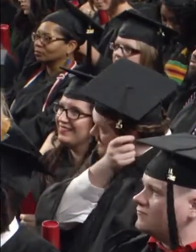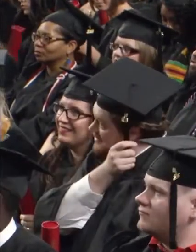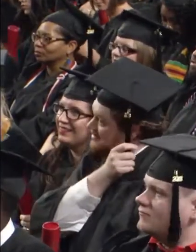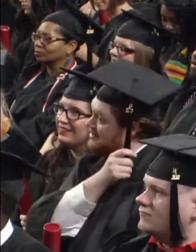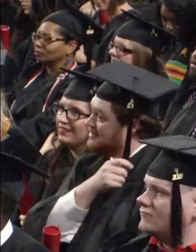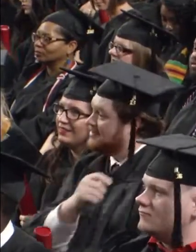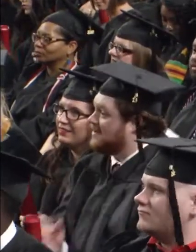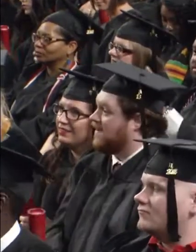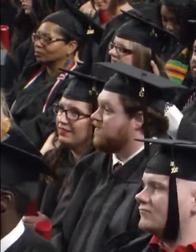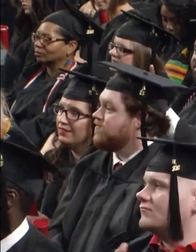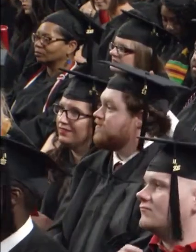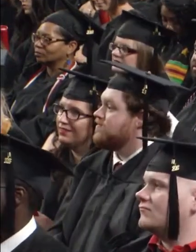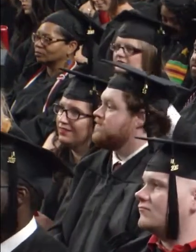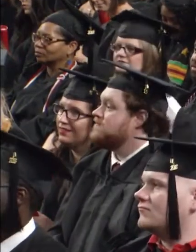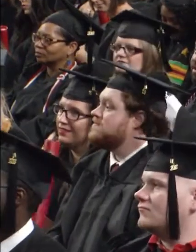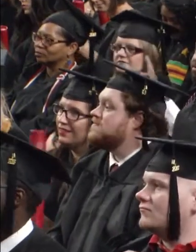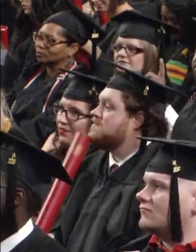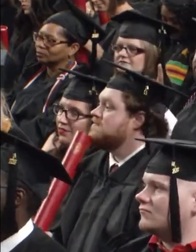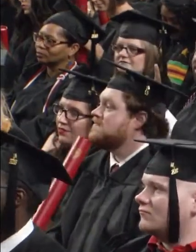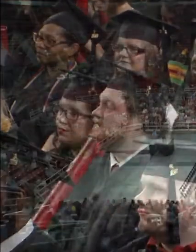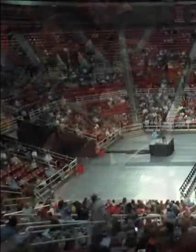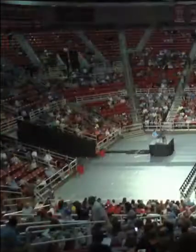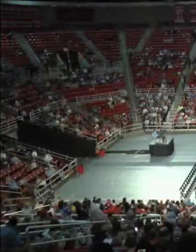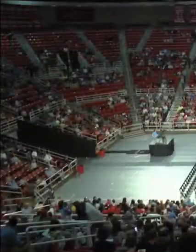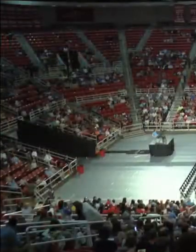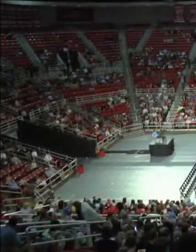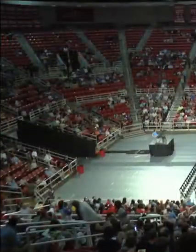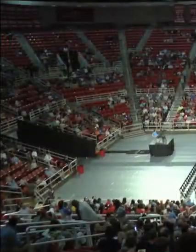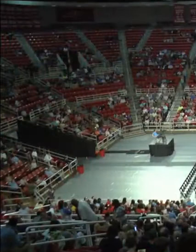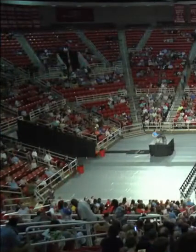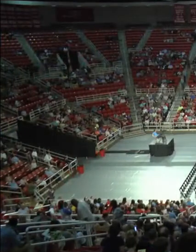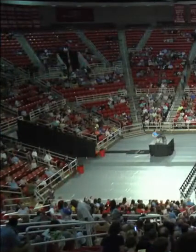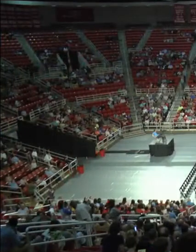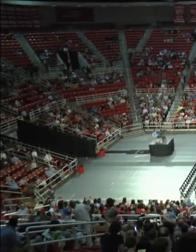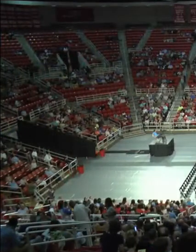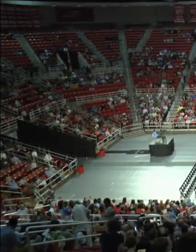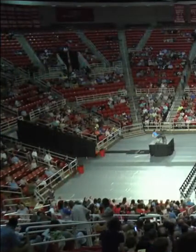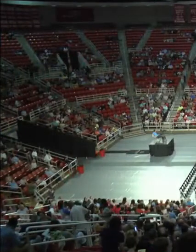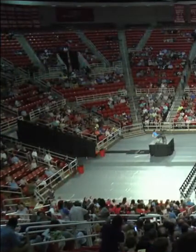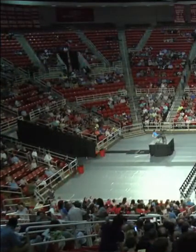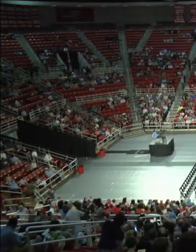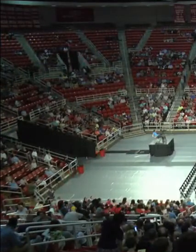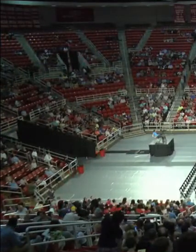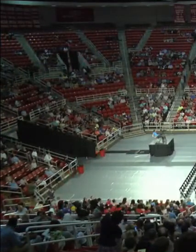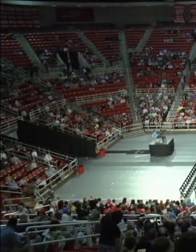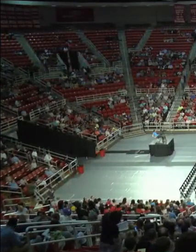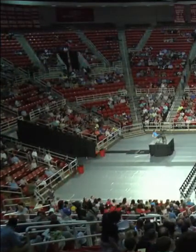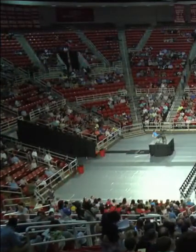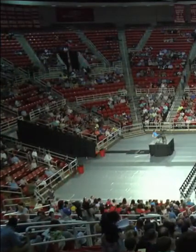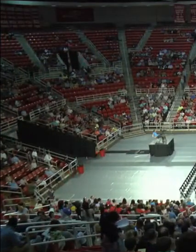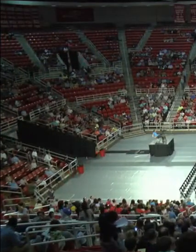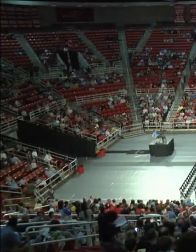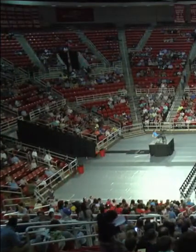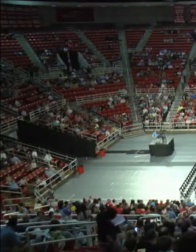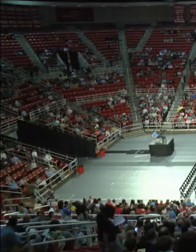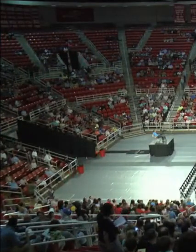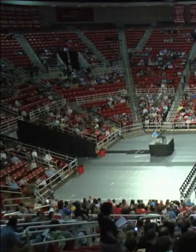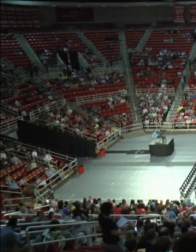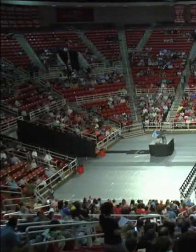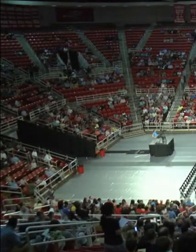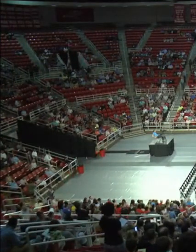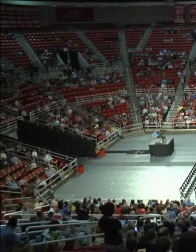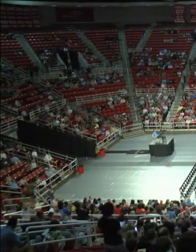As we close, please join us and Miss Deborah Greshner in the singing of Lamar University's Alma Mater.